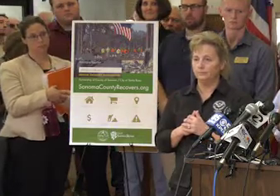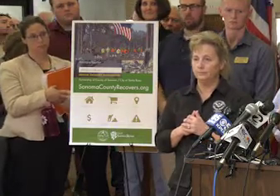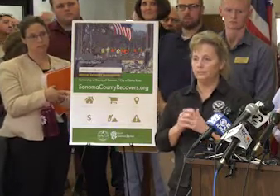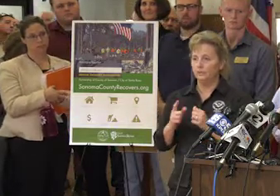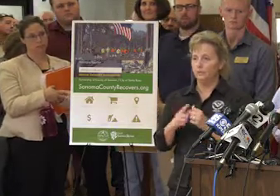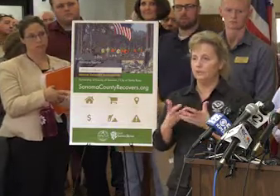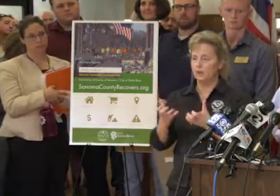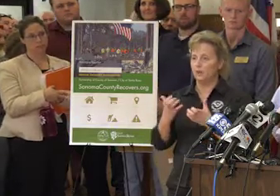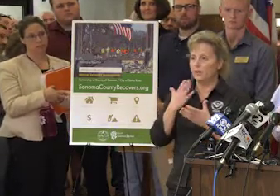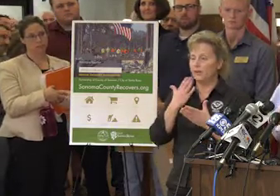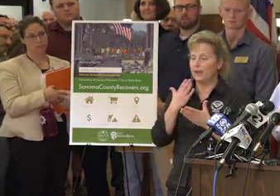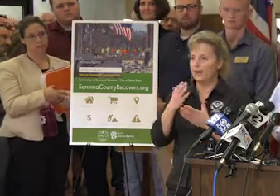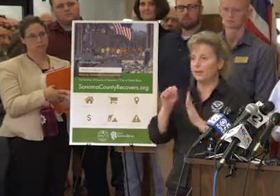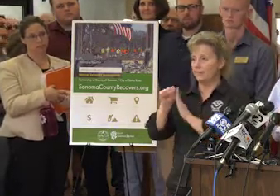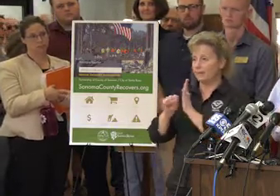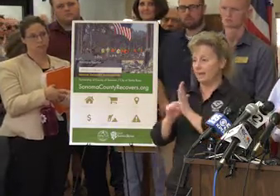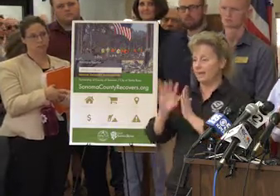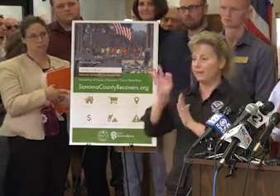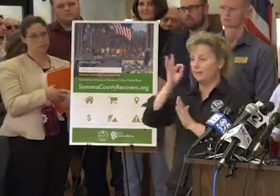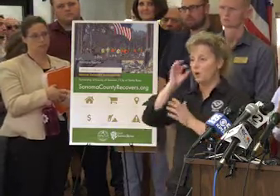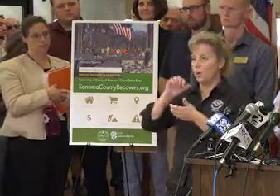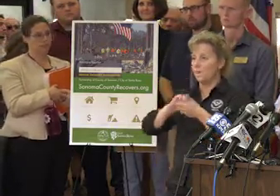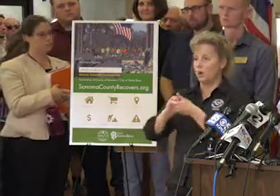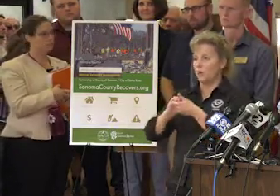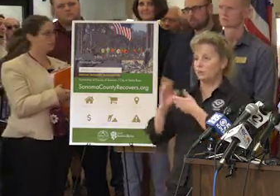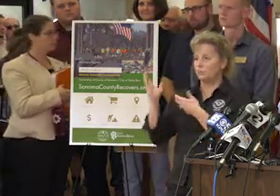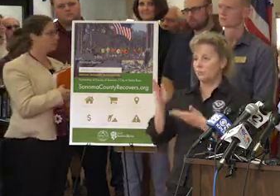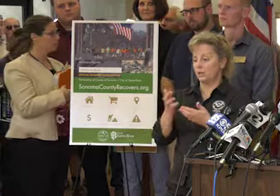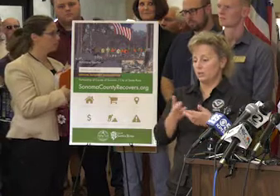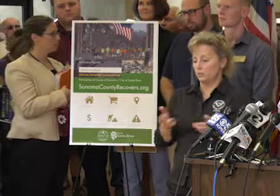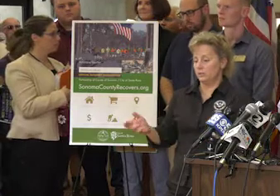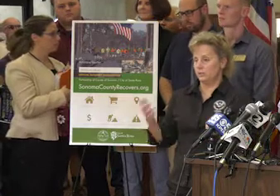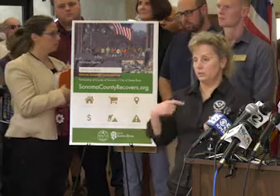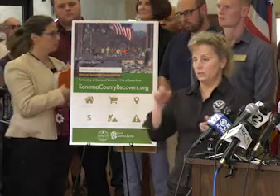First of all, I want to thank our state and federal partners for bringing the